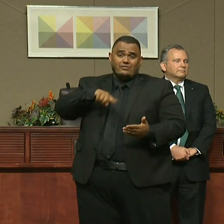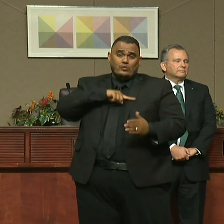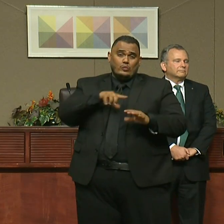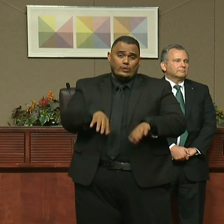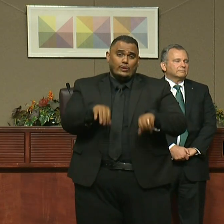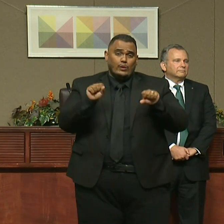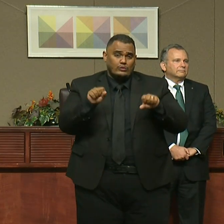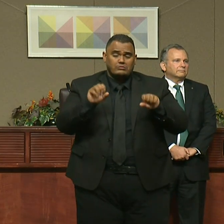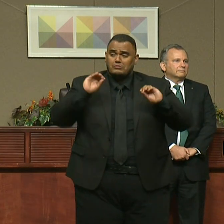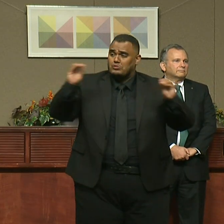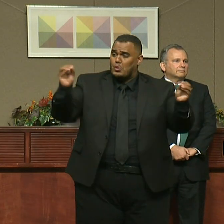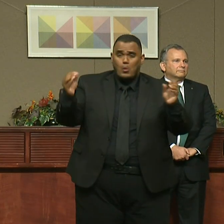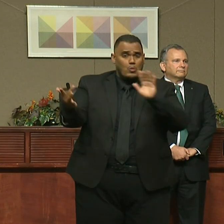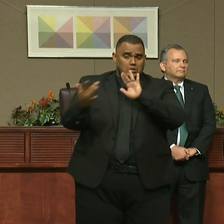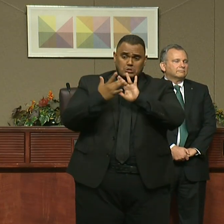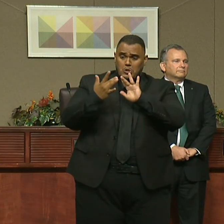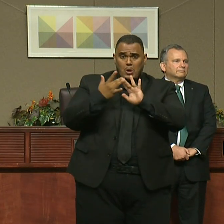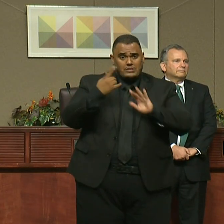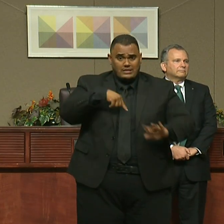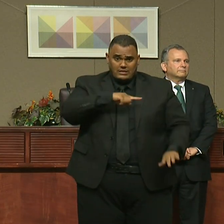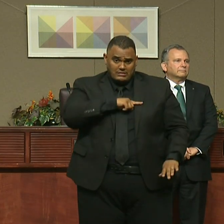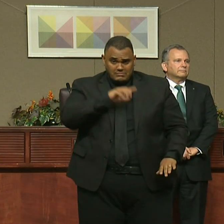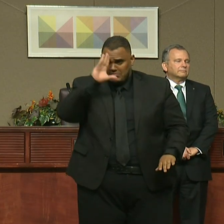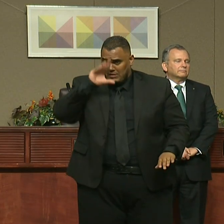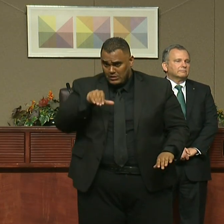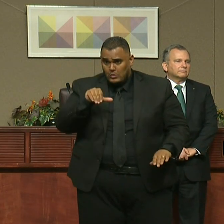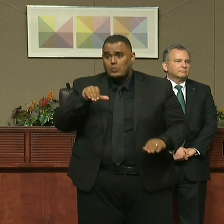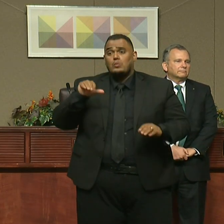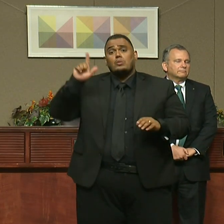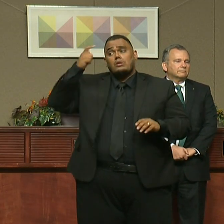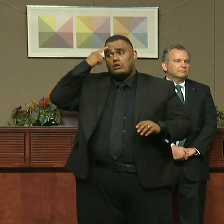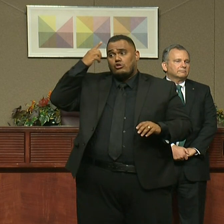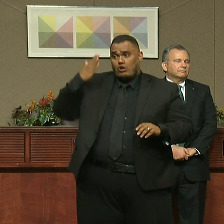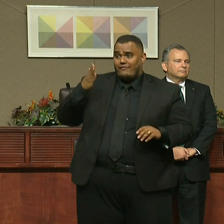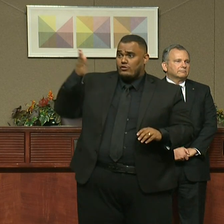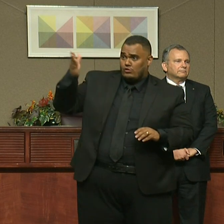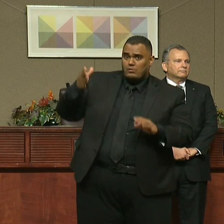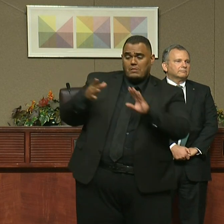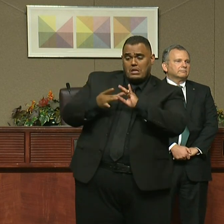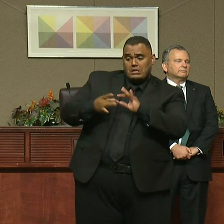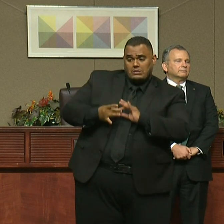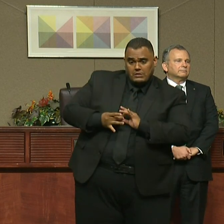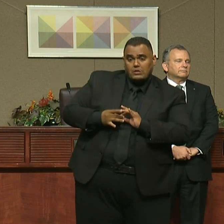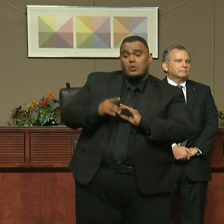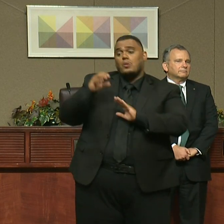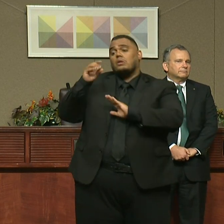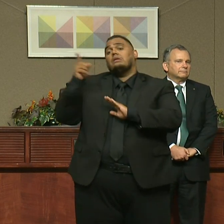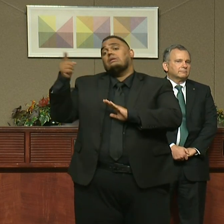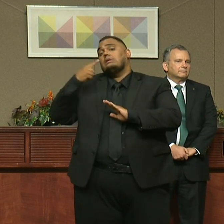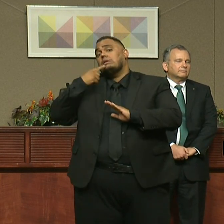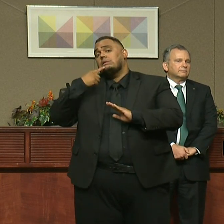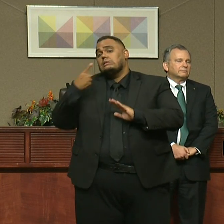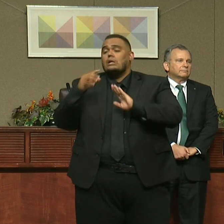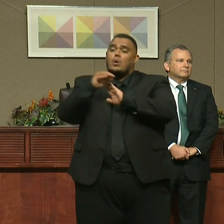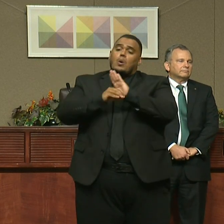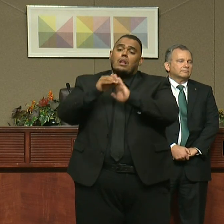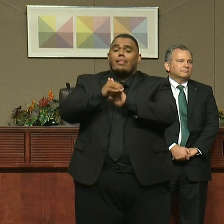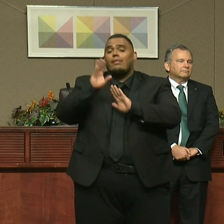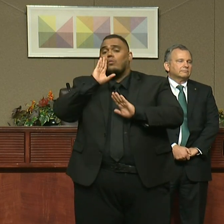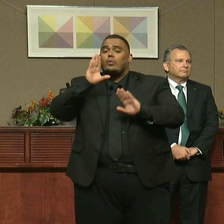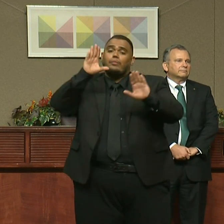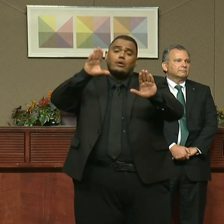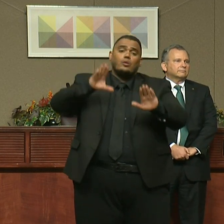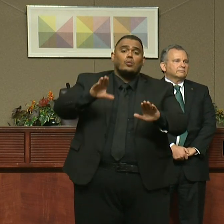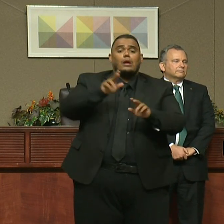I know that the governor made a statement earlier today that Orlando will be a wonderful place because he was here. And